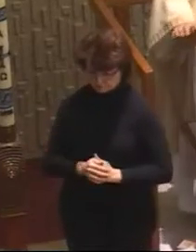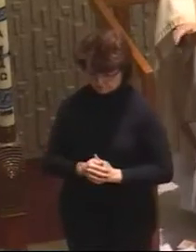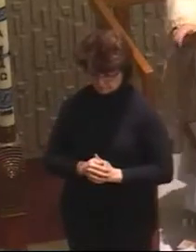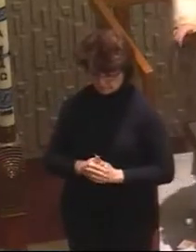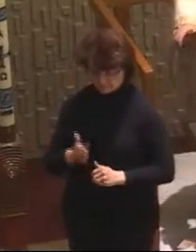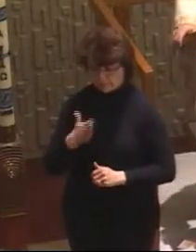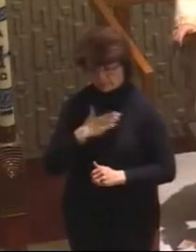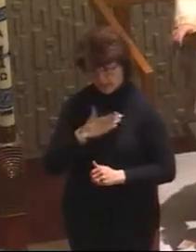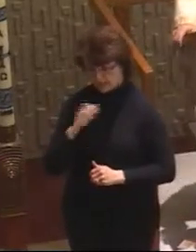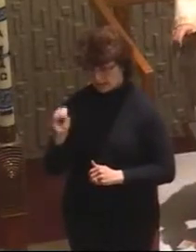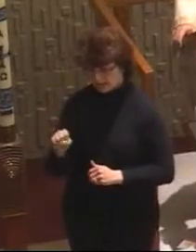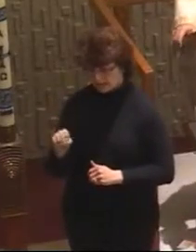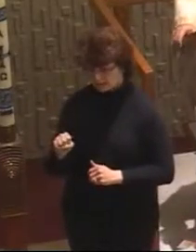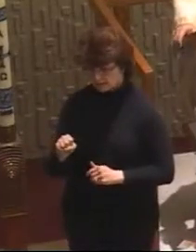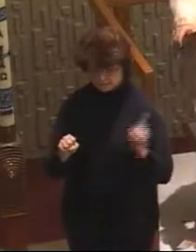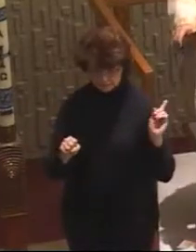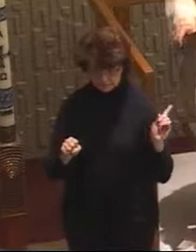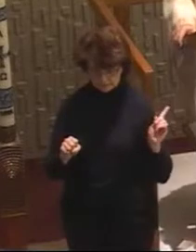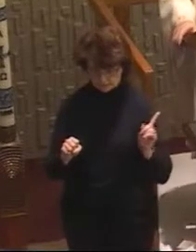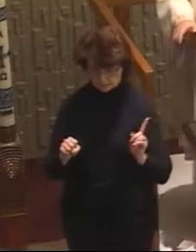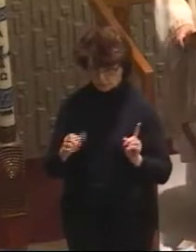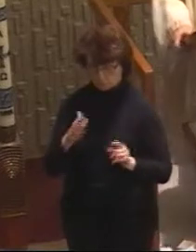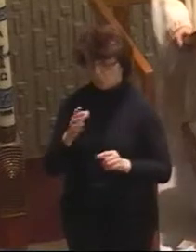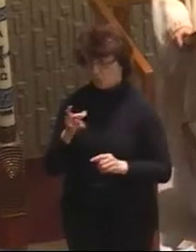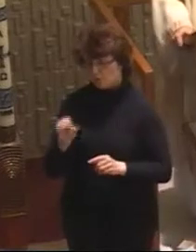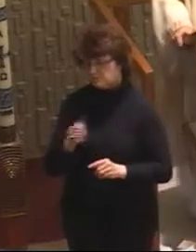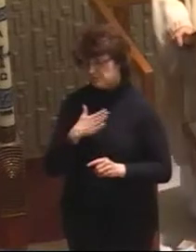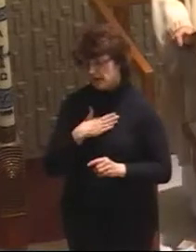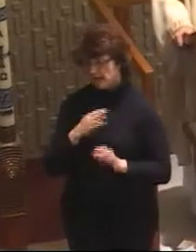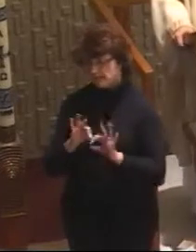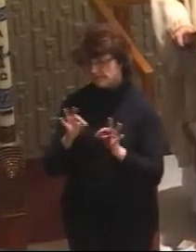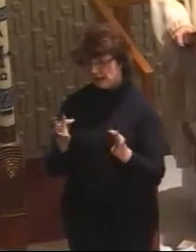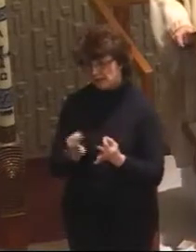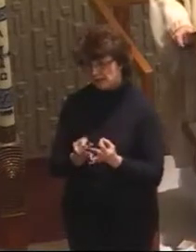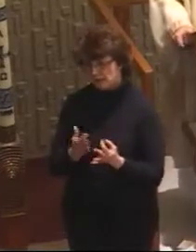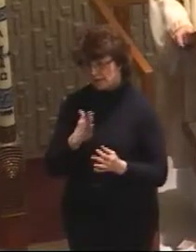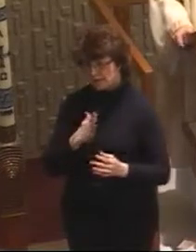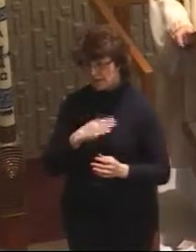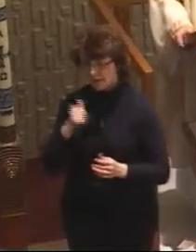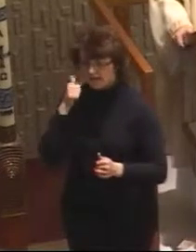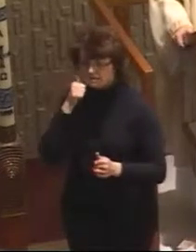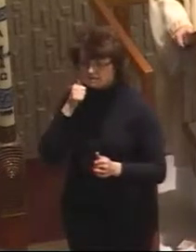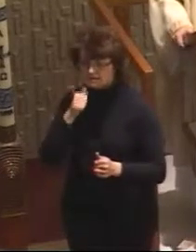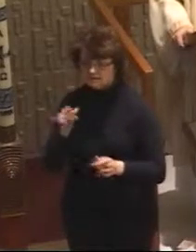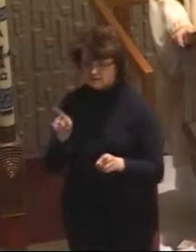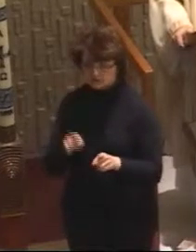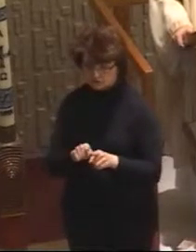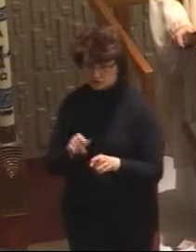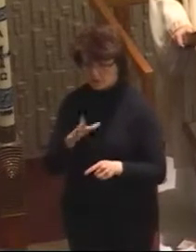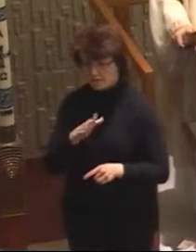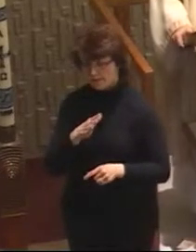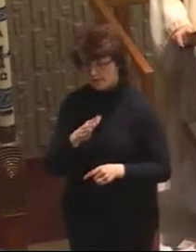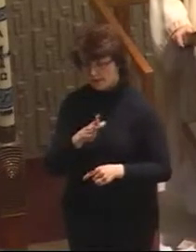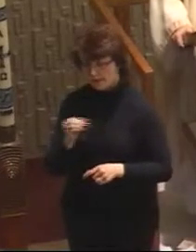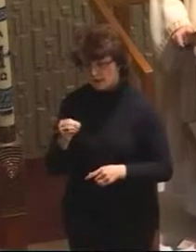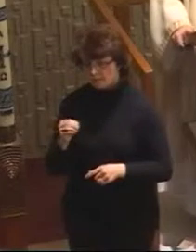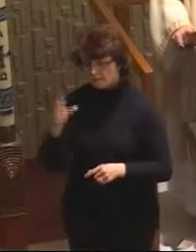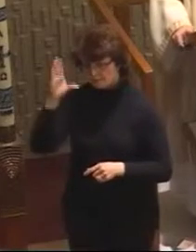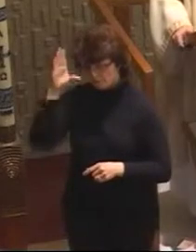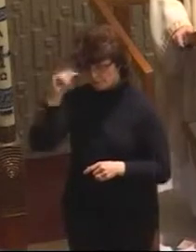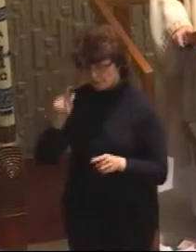My yes was my family, my sister and my brother-in-law,